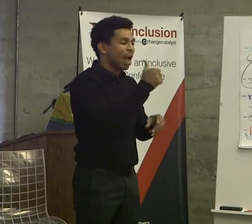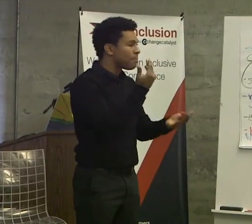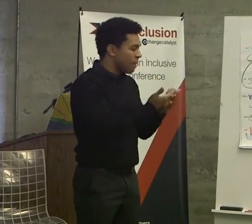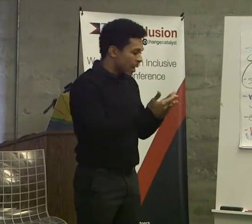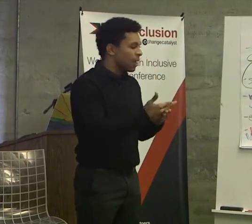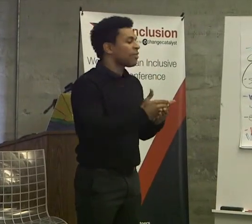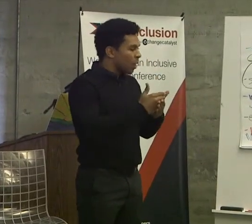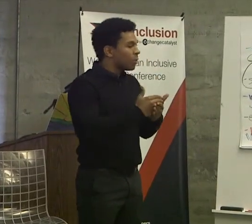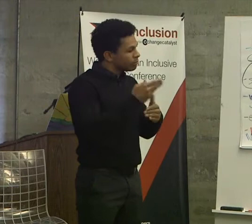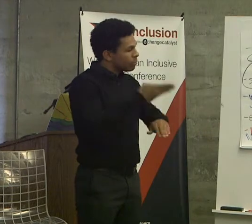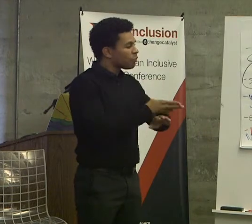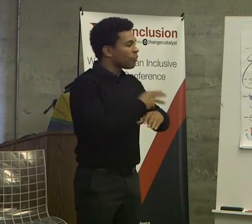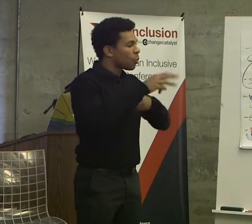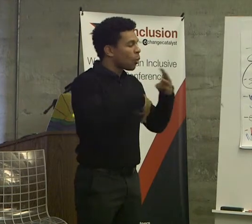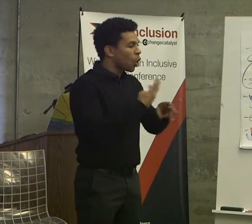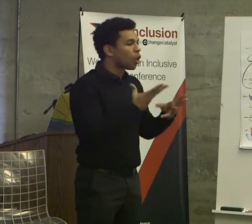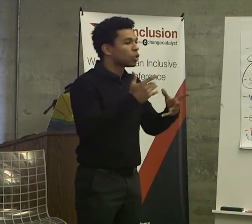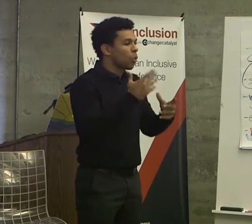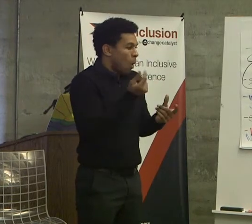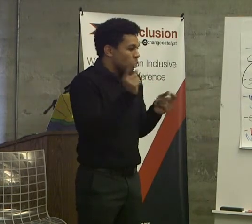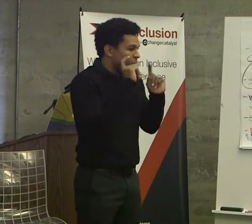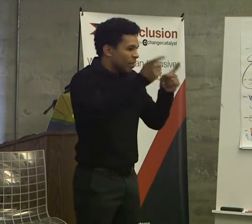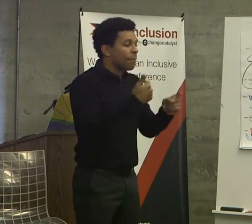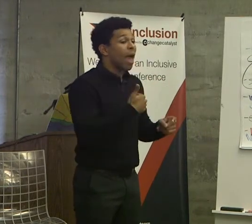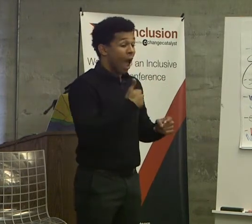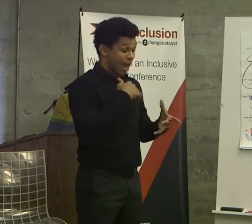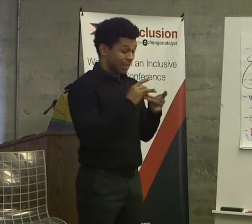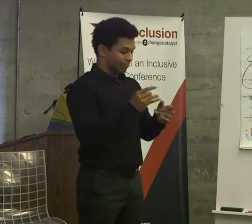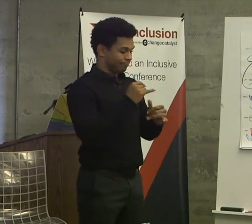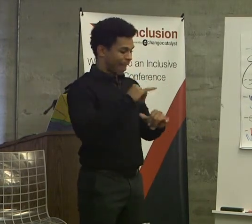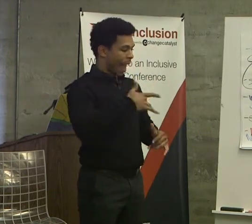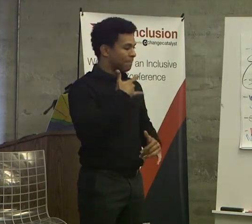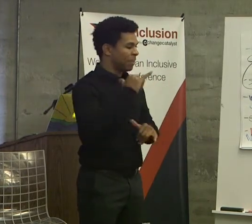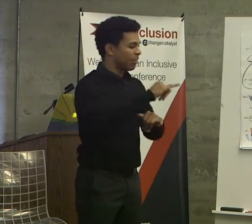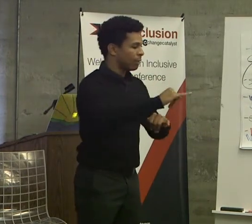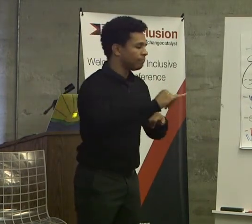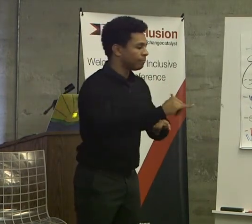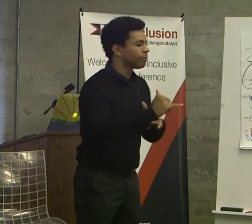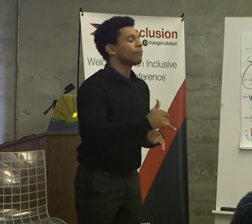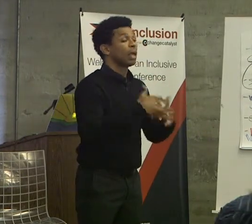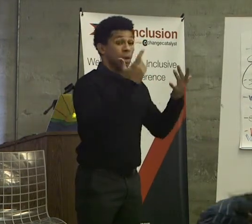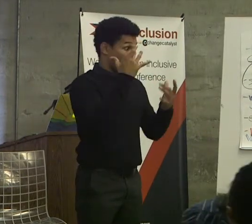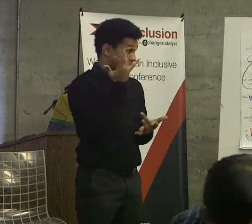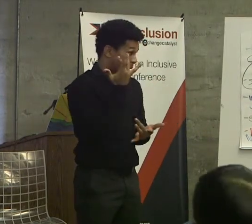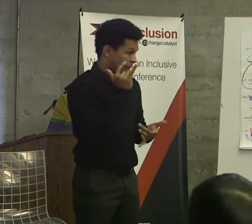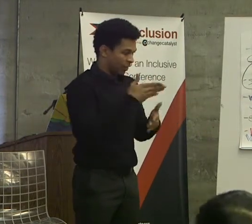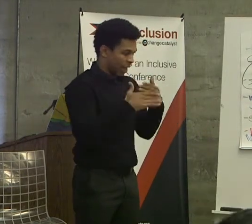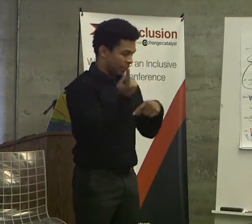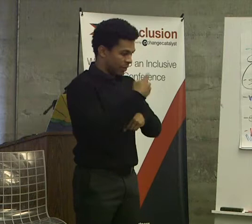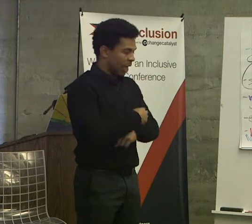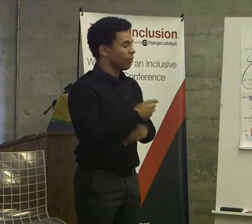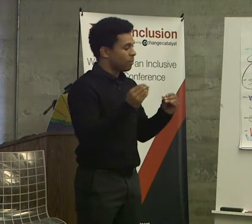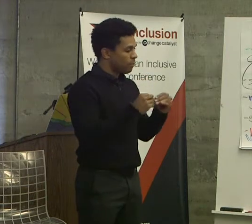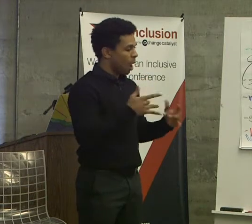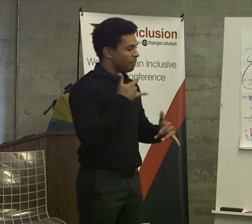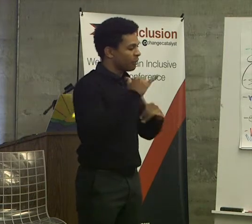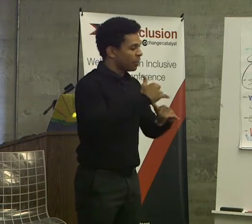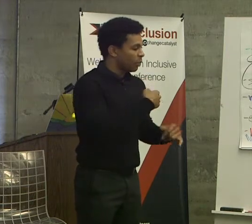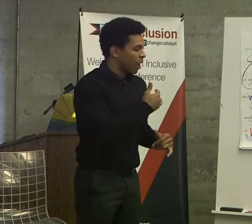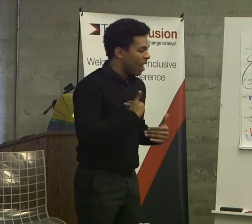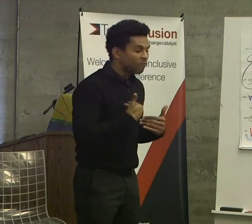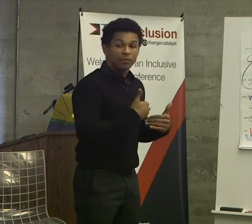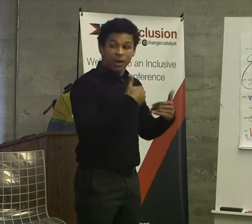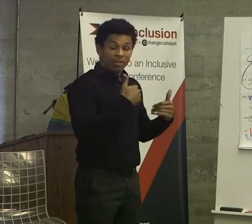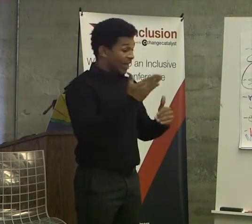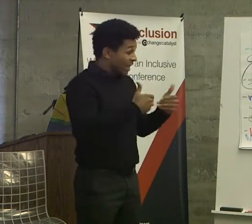what would you give them? And immediately I said empathy. Because I think at the end of the day, the more empathetic we are, the easier